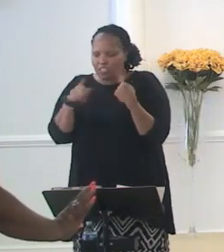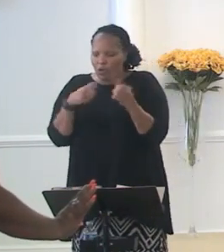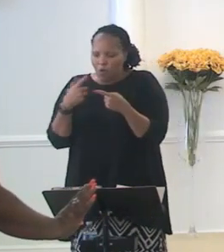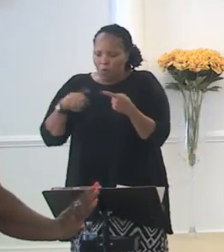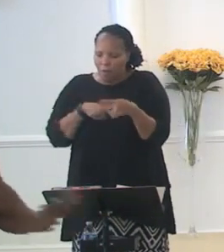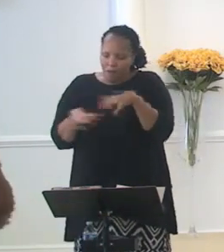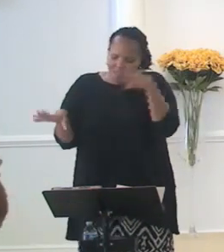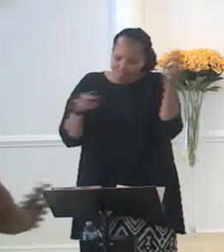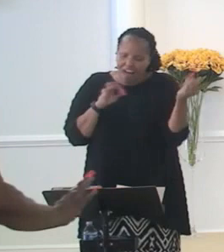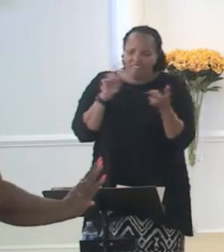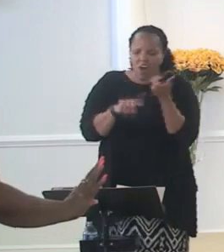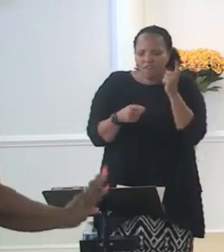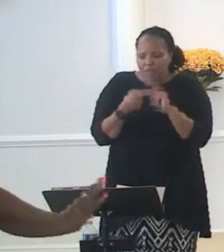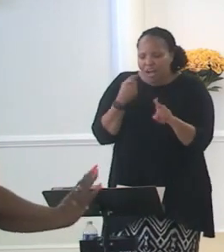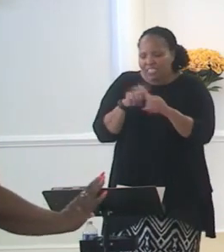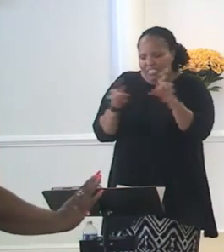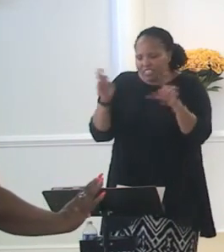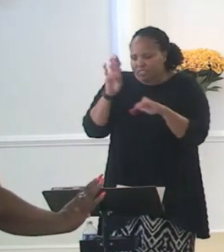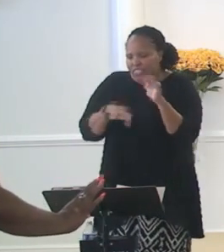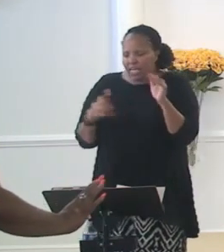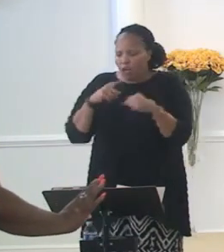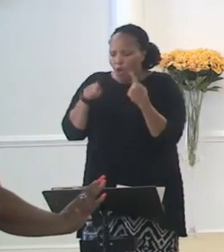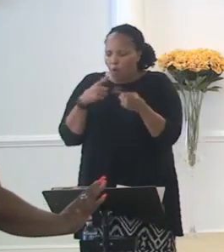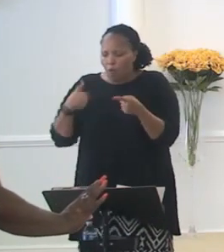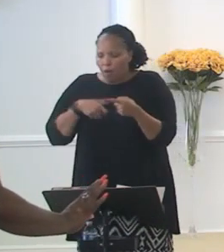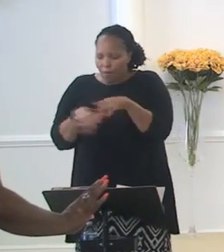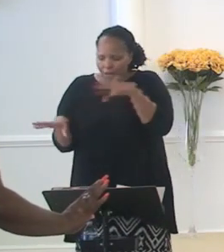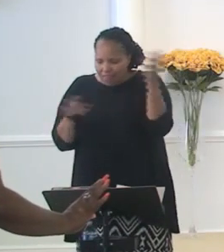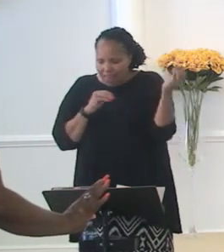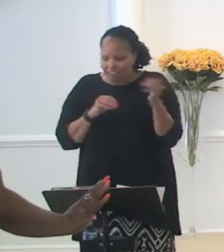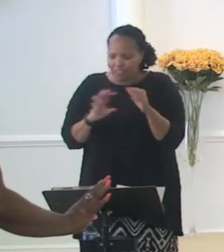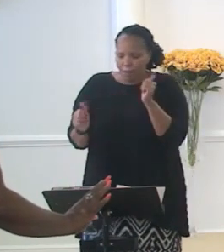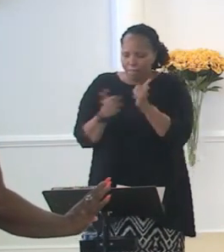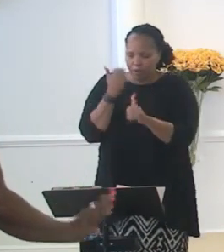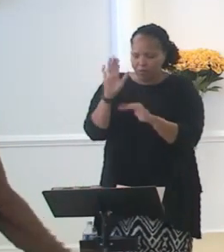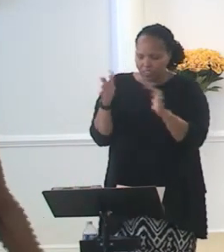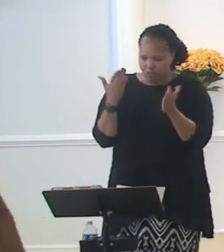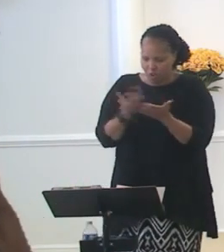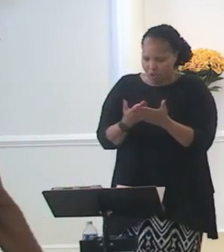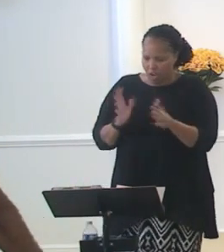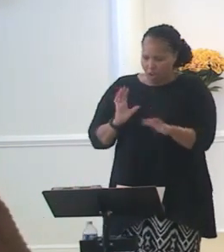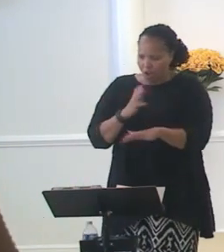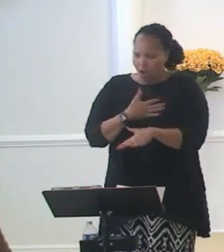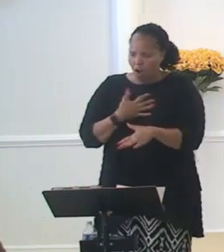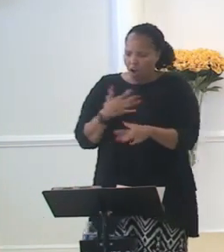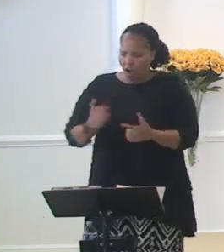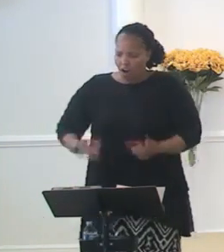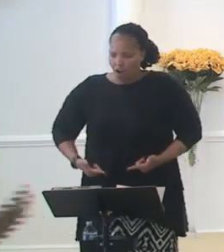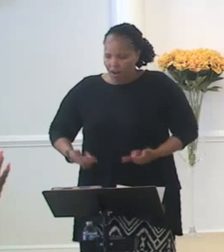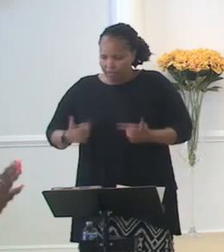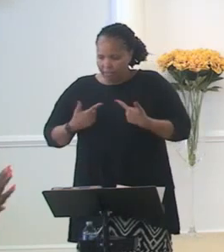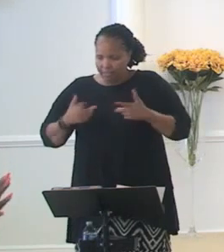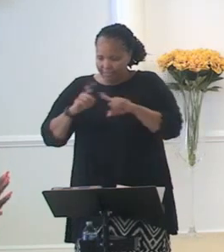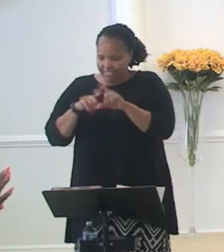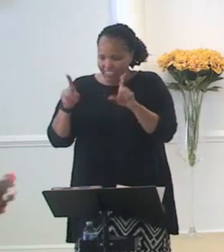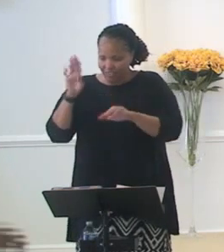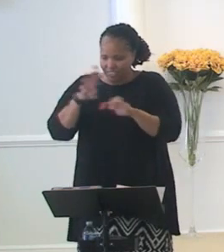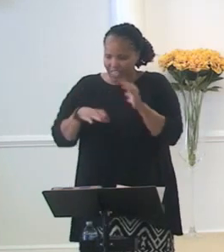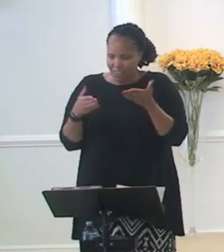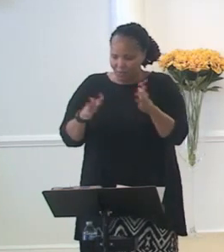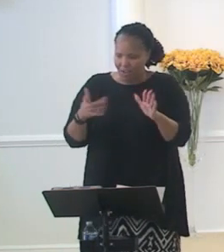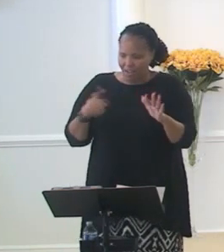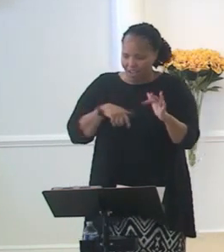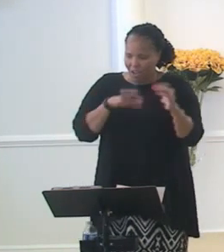Our friends different than the way we left them. Most of all, our lives different than the way we came